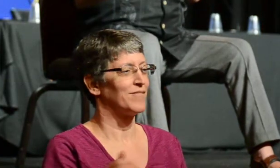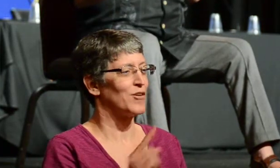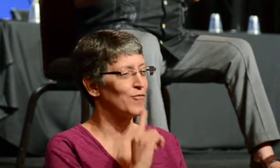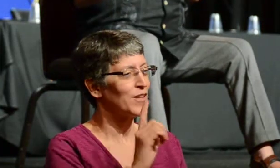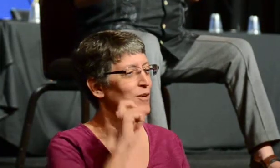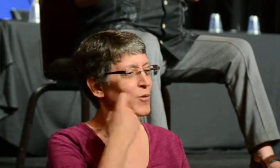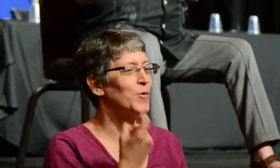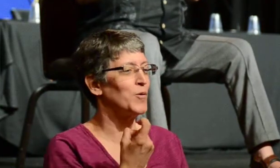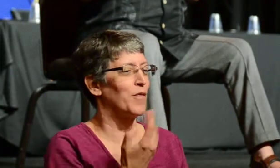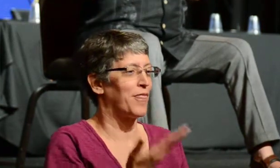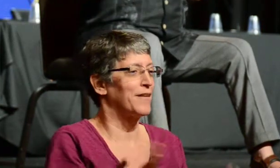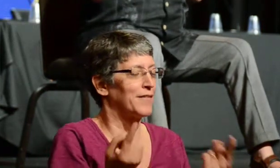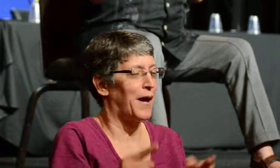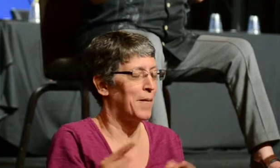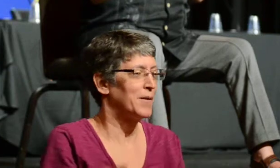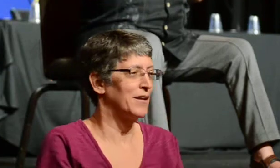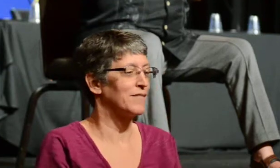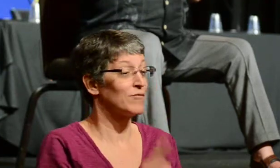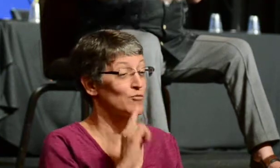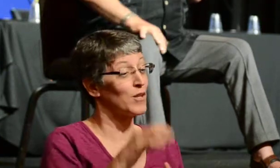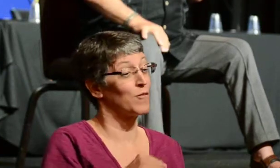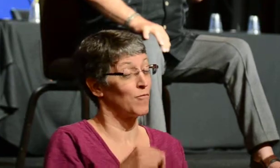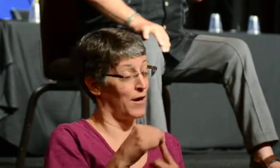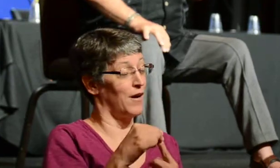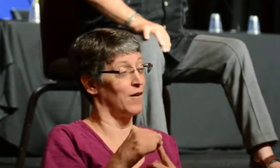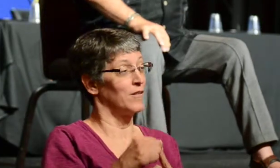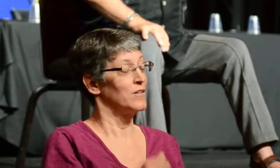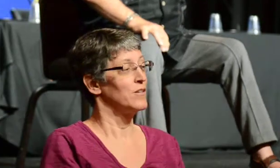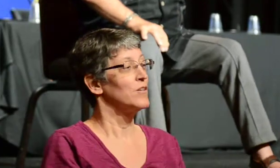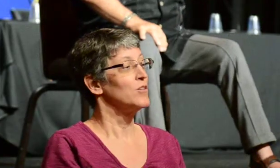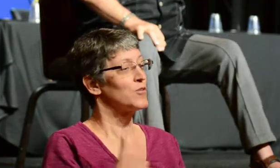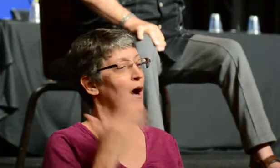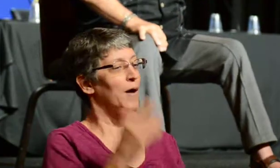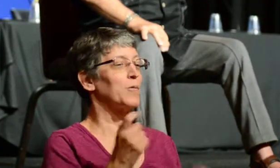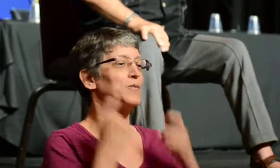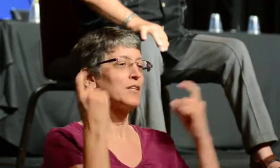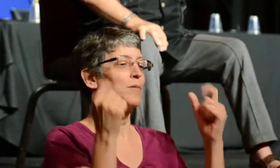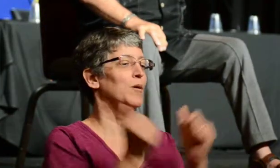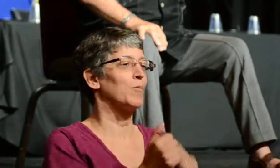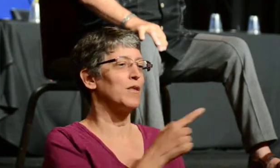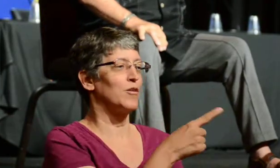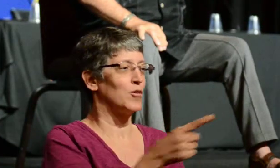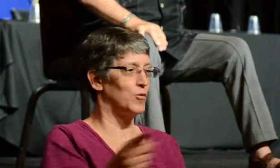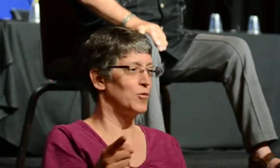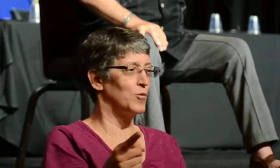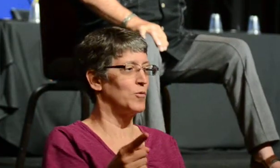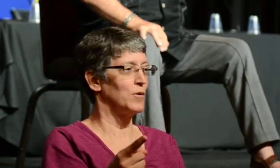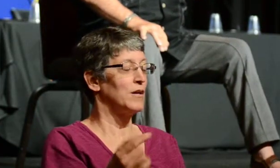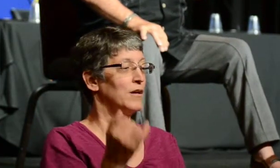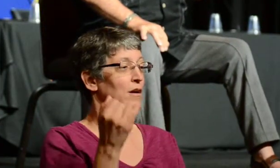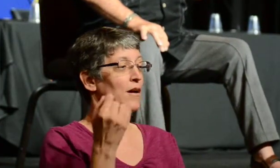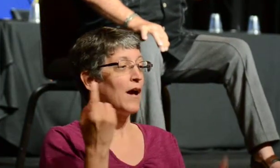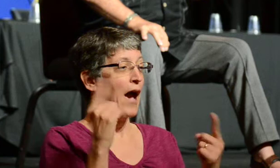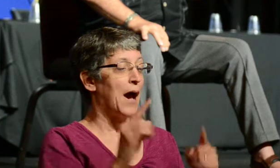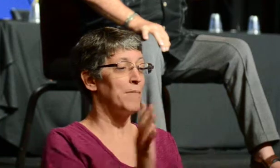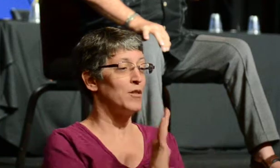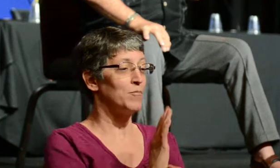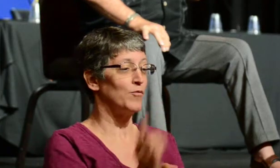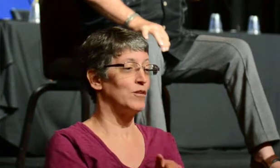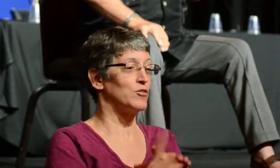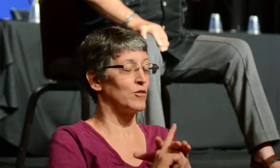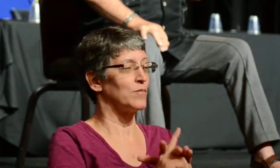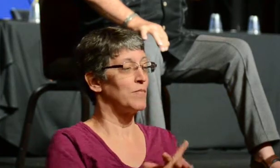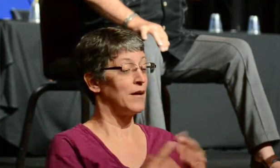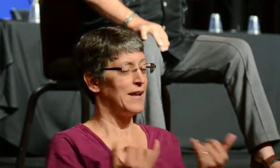happened, and it's very rare. So I'll celebrate that with you when the movie comes out. At the moment,